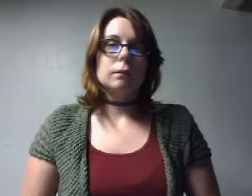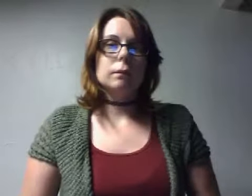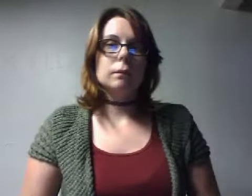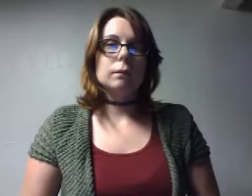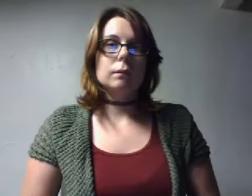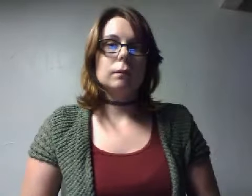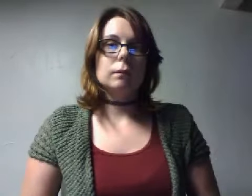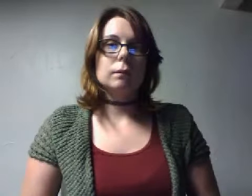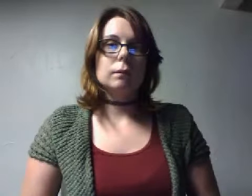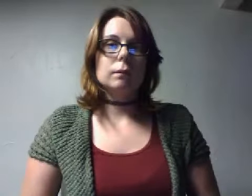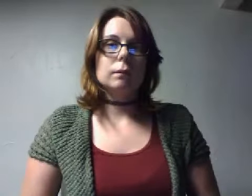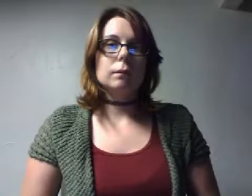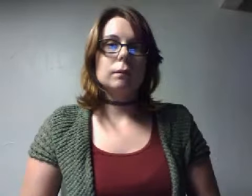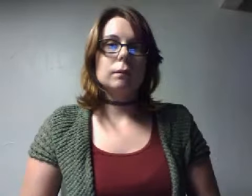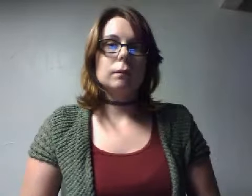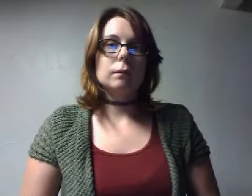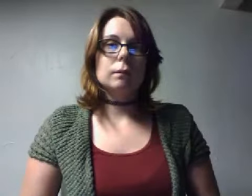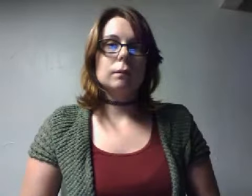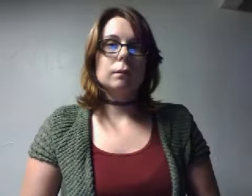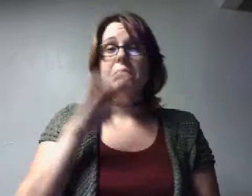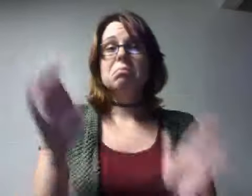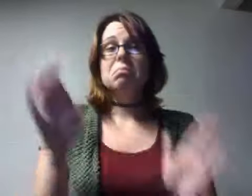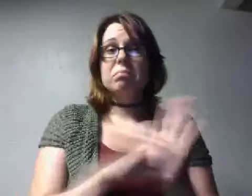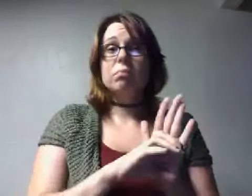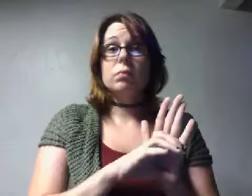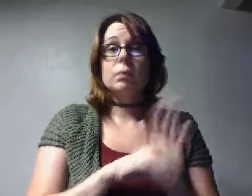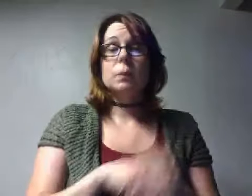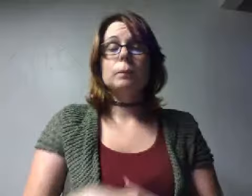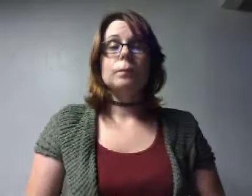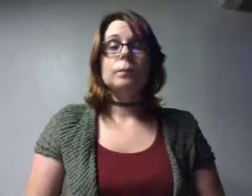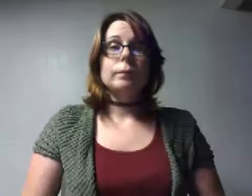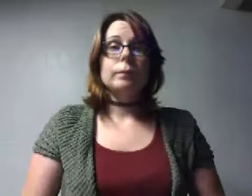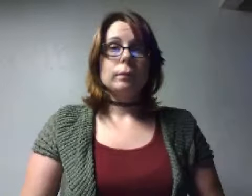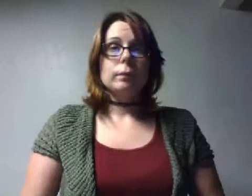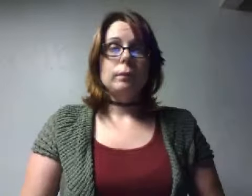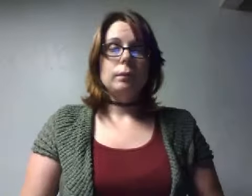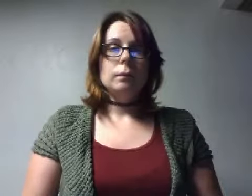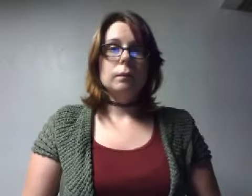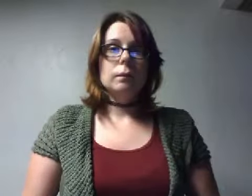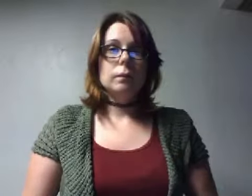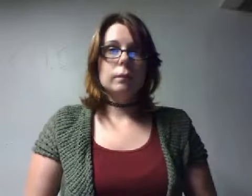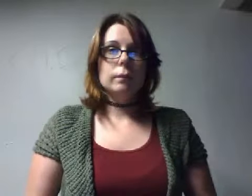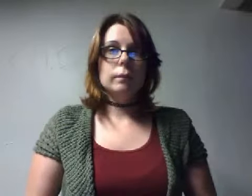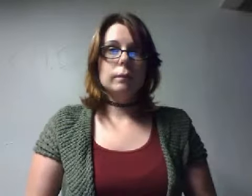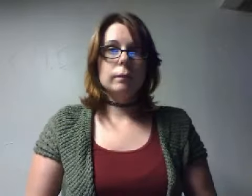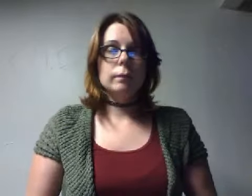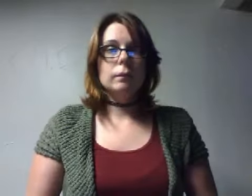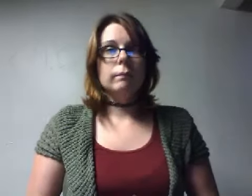that I came up with, but really during that time when I was first starting out, overall I didn't really like the quality of my